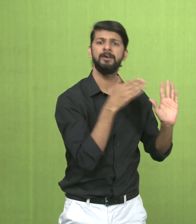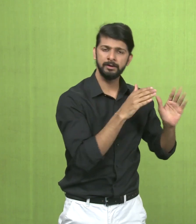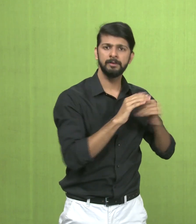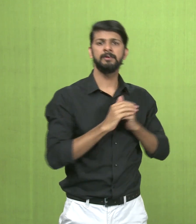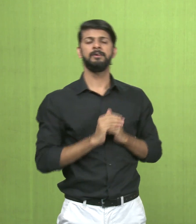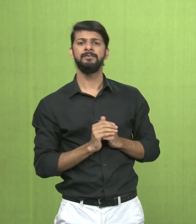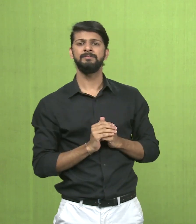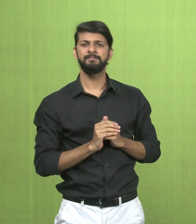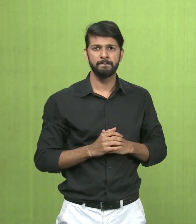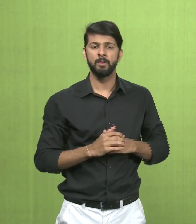has to be balance.